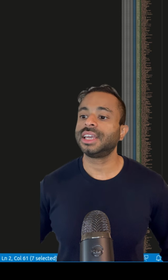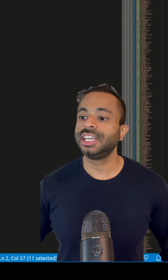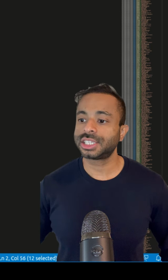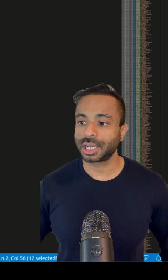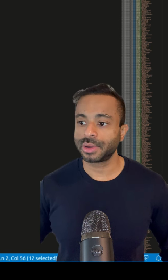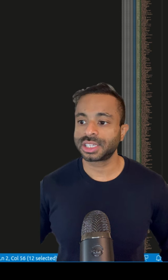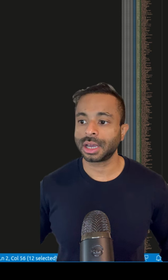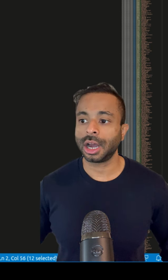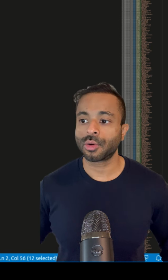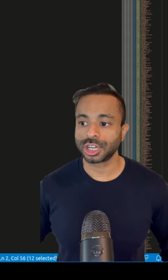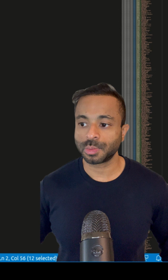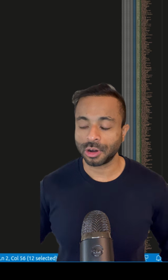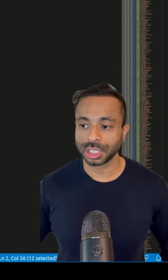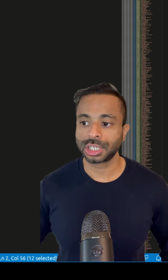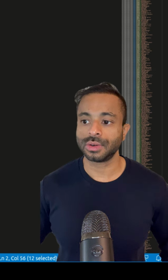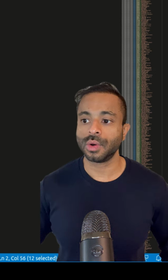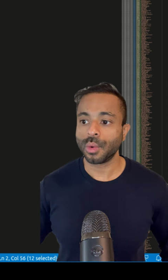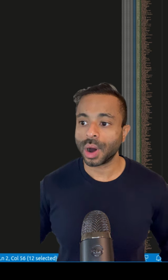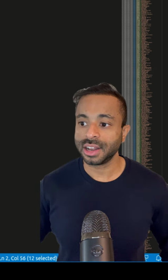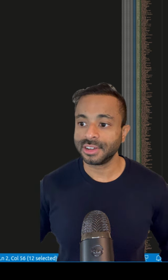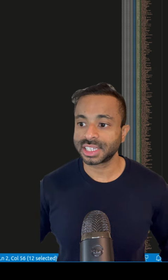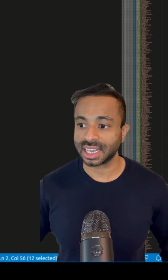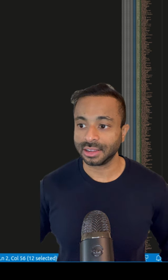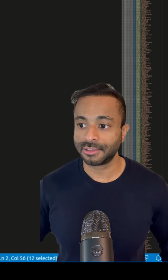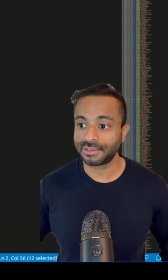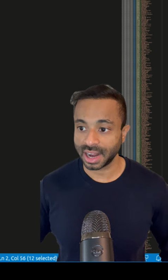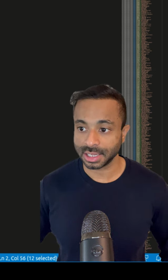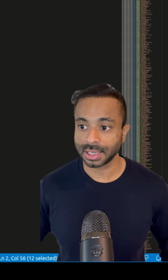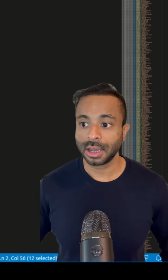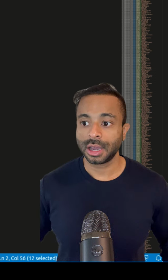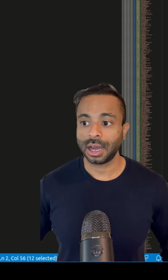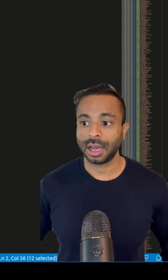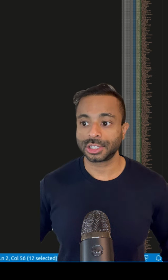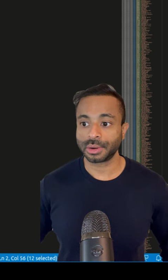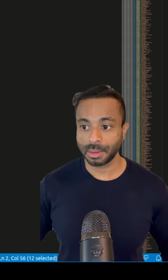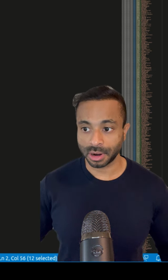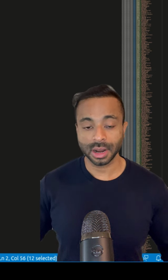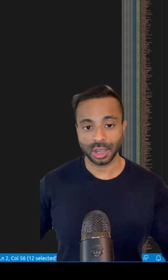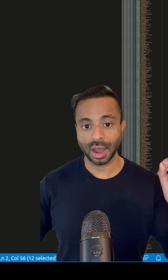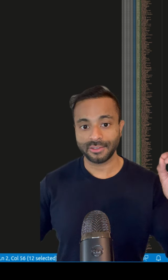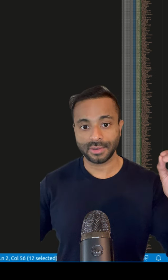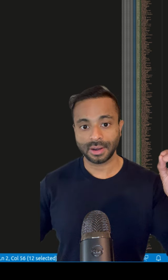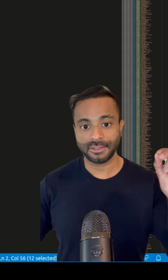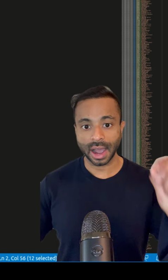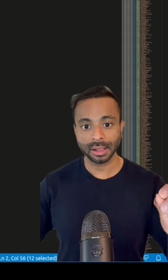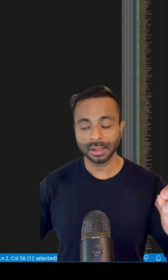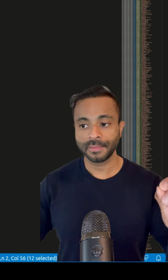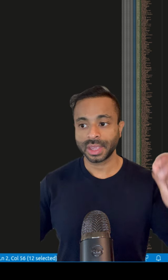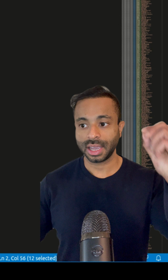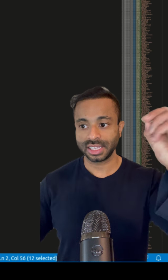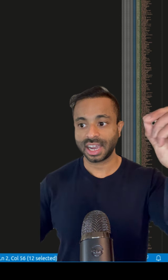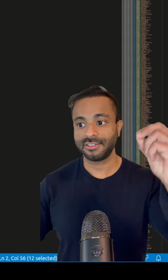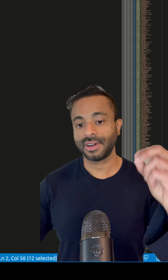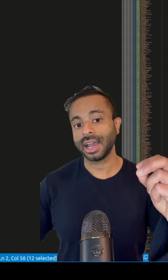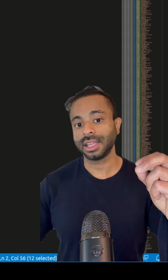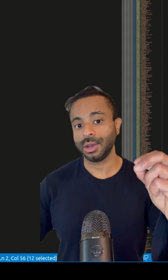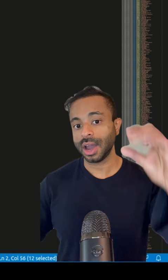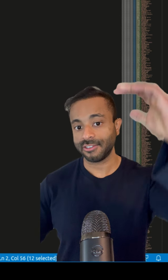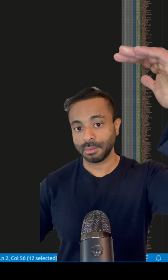each sequence corresponds to one single phrase. So remember, you have file. Inside file, you have a bunch